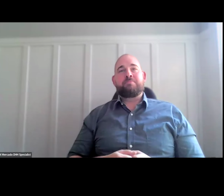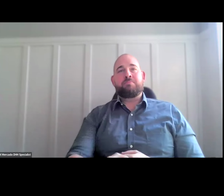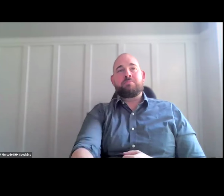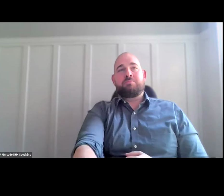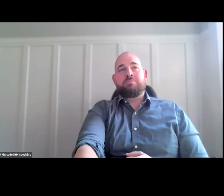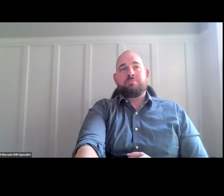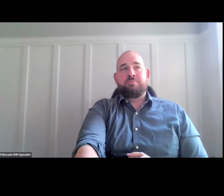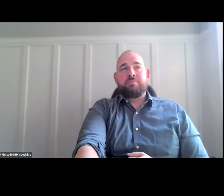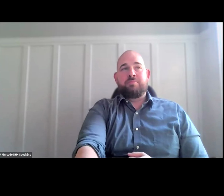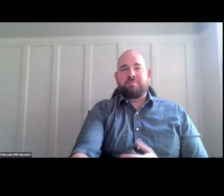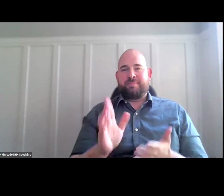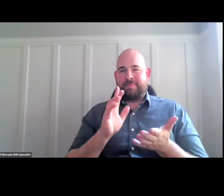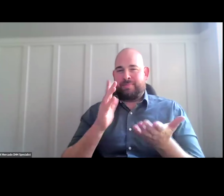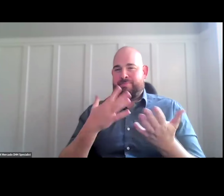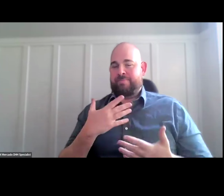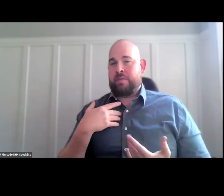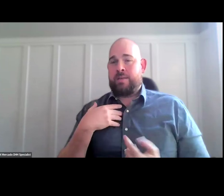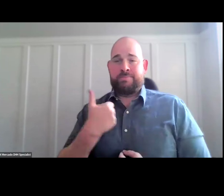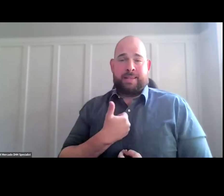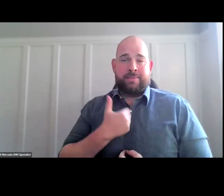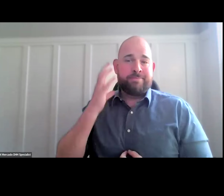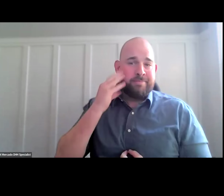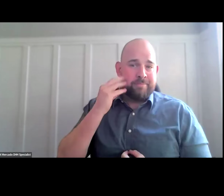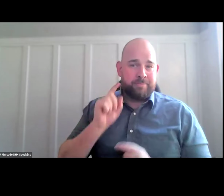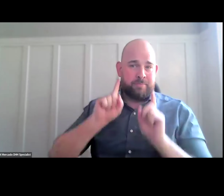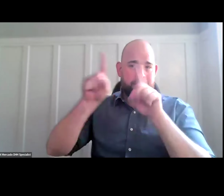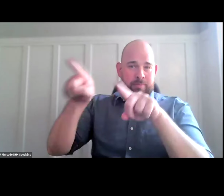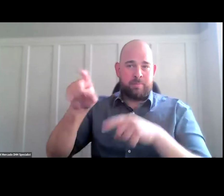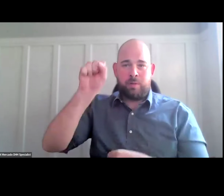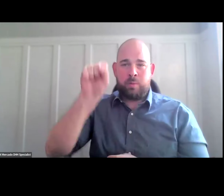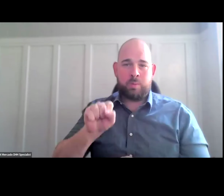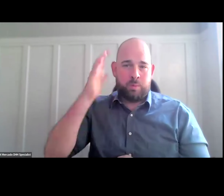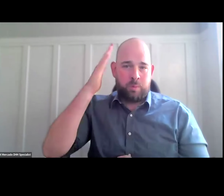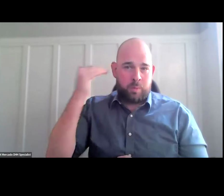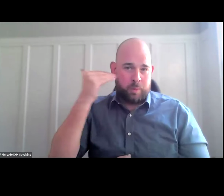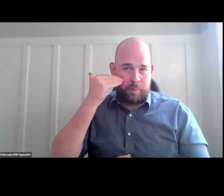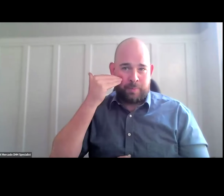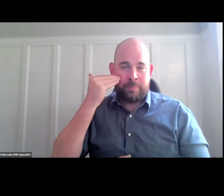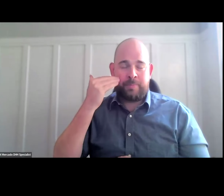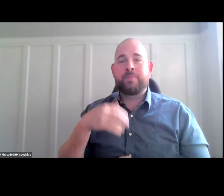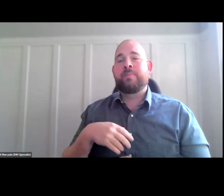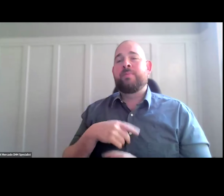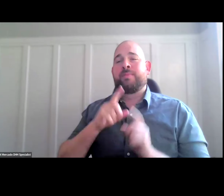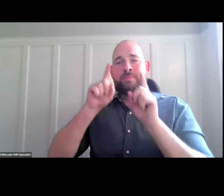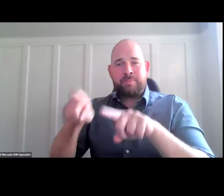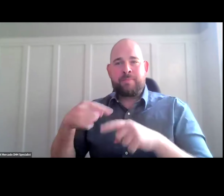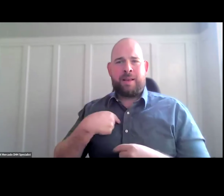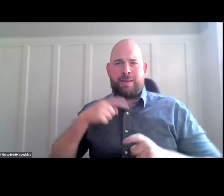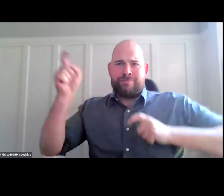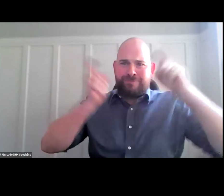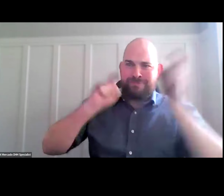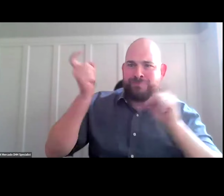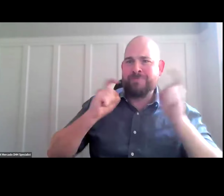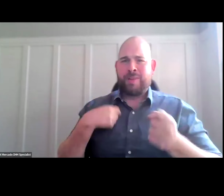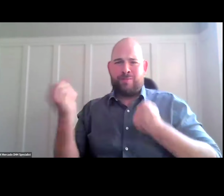universal, but the details then are different depending on the culture or the country. I have experience.